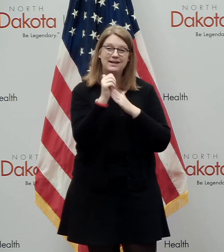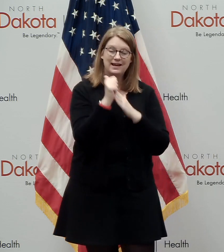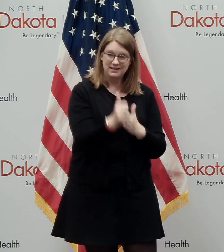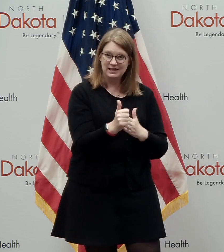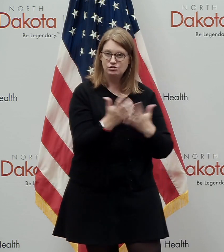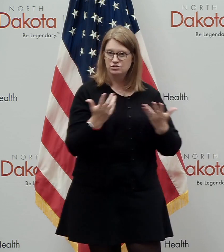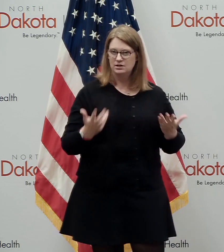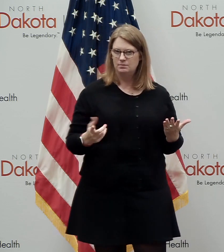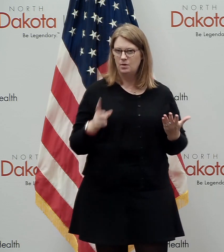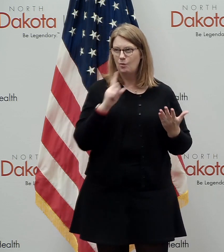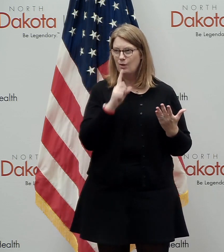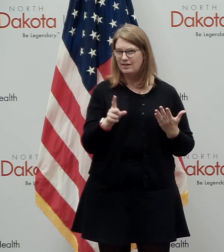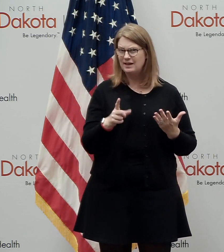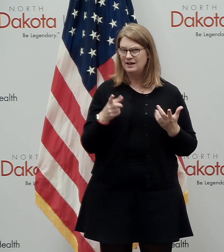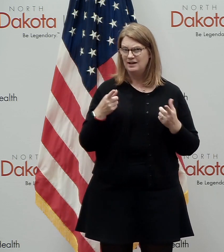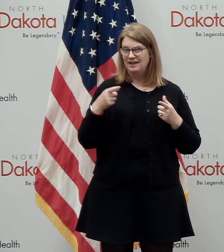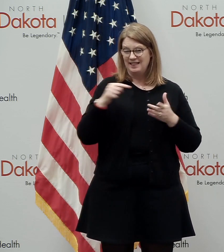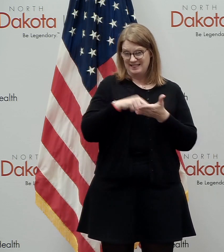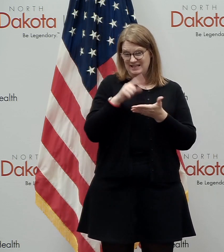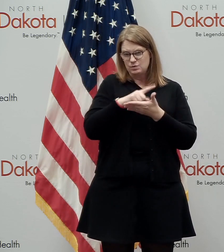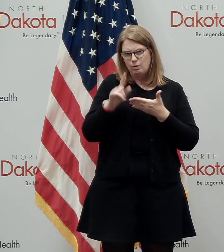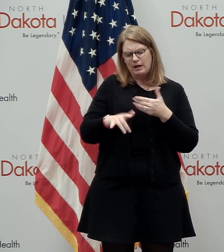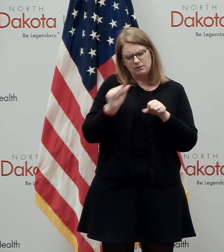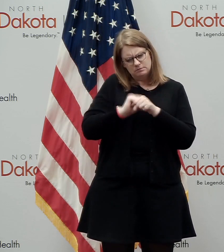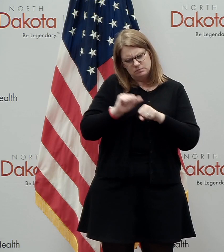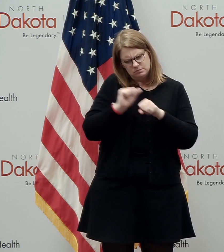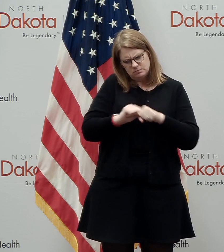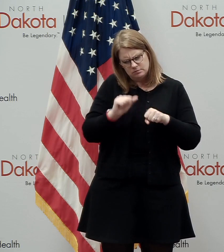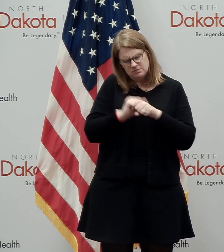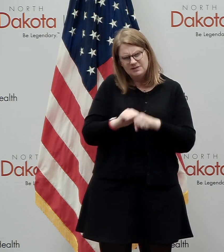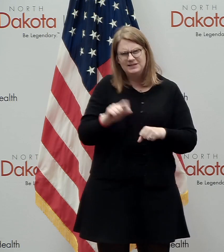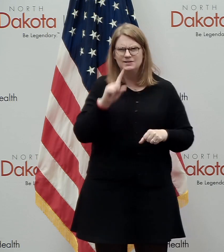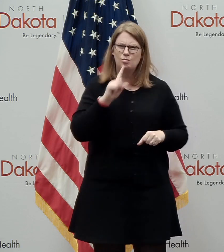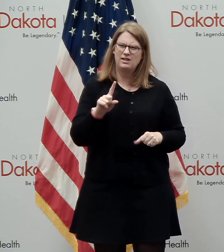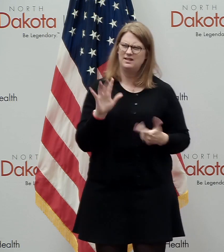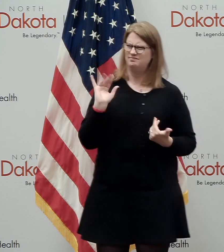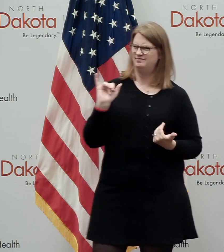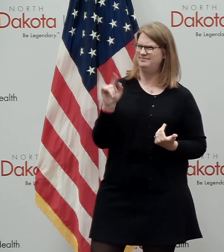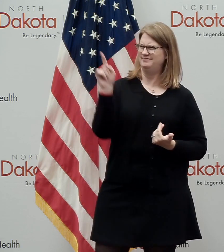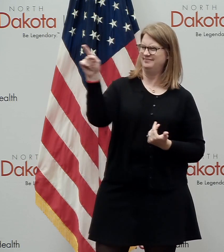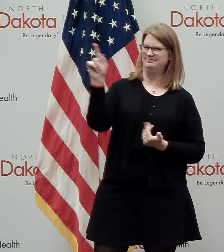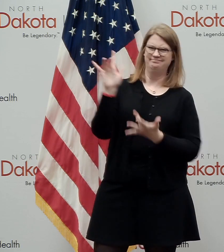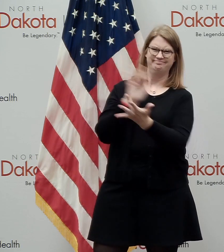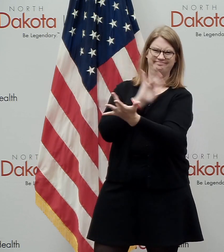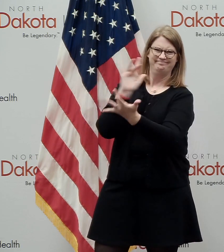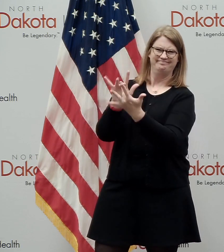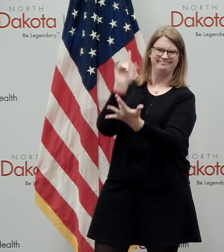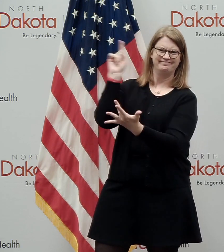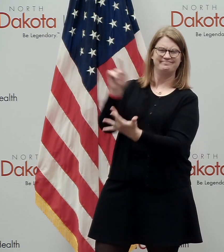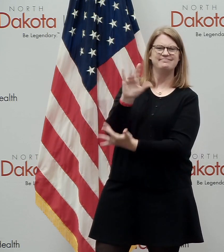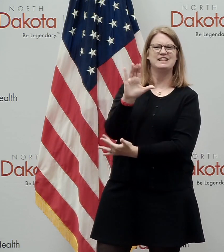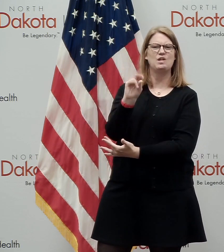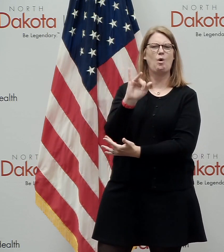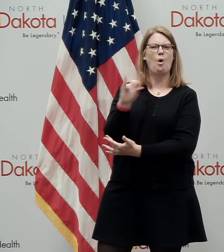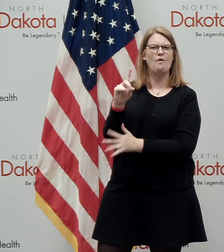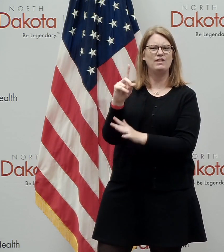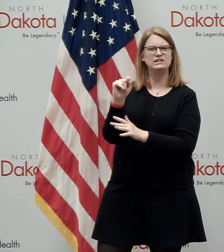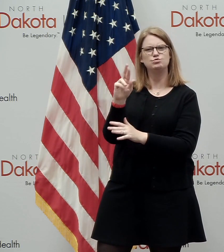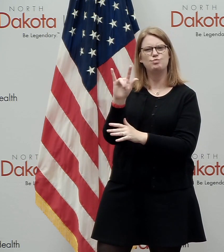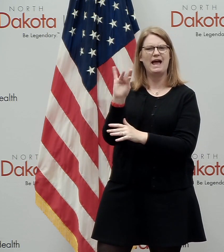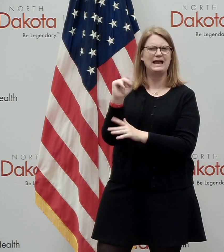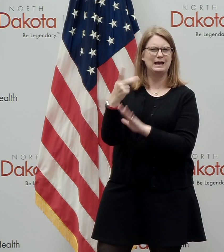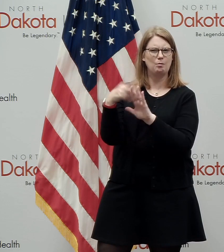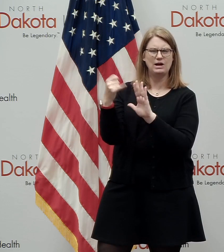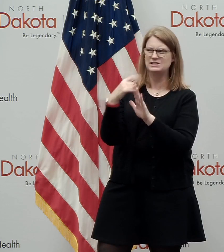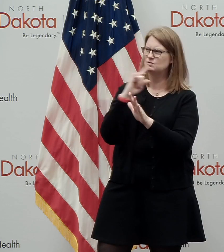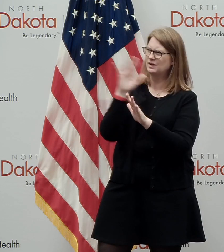worked tirelessly throughout this weekend to work to try to clarify and reach out to and connect with organizations that were